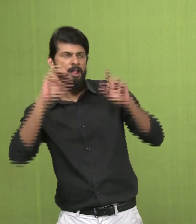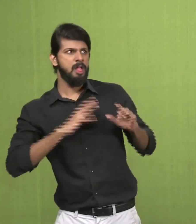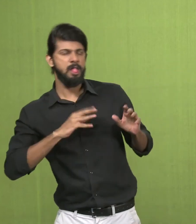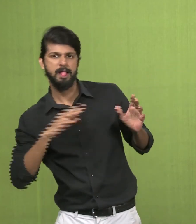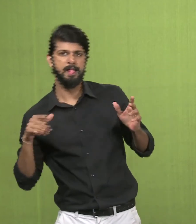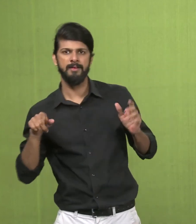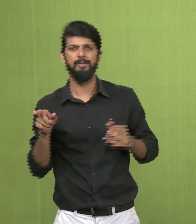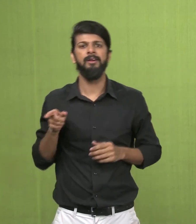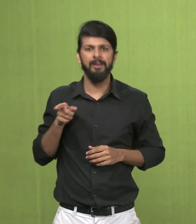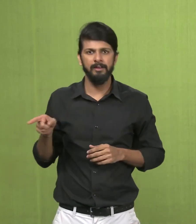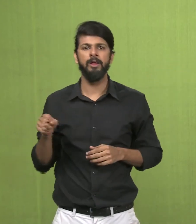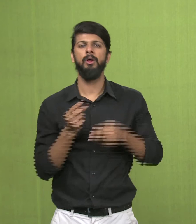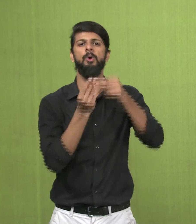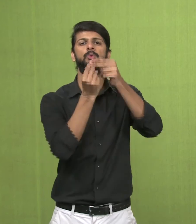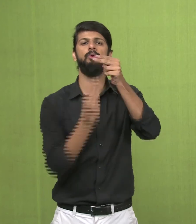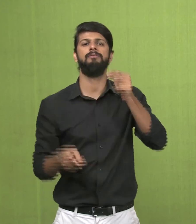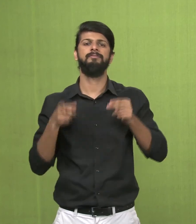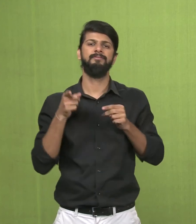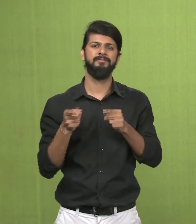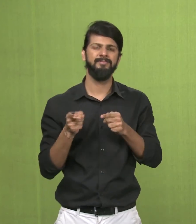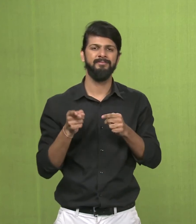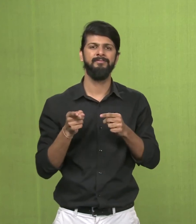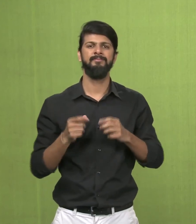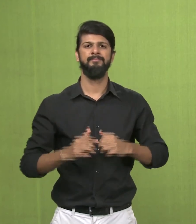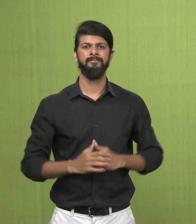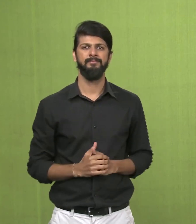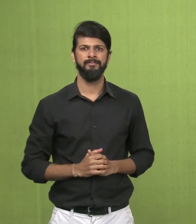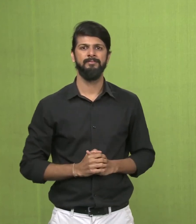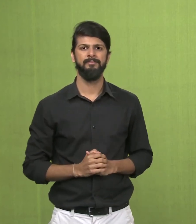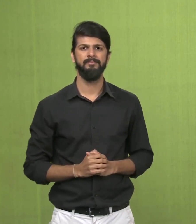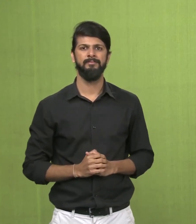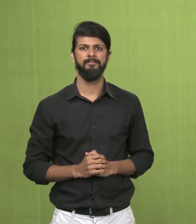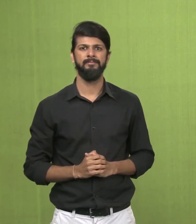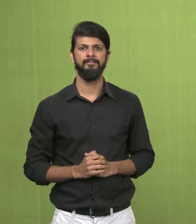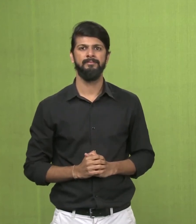ordered Hiranyaksha to give back or return earth.